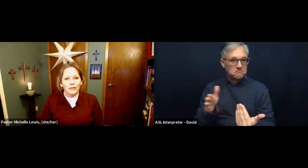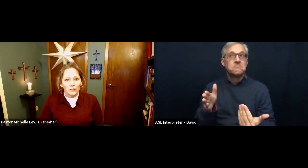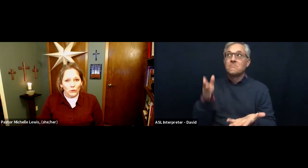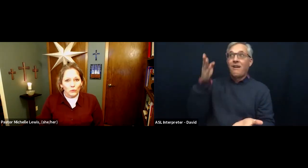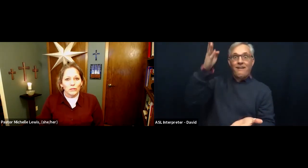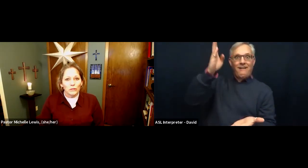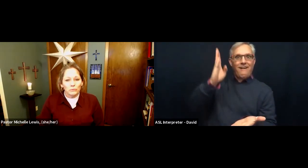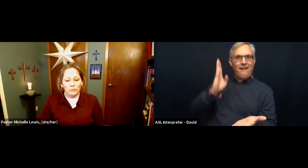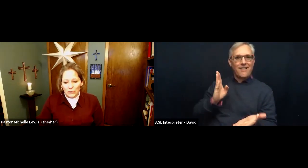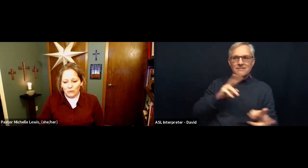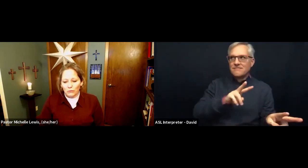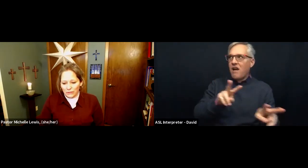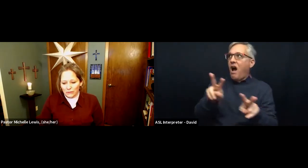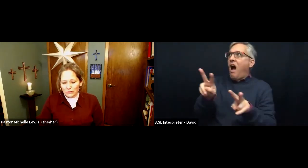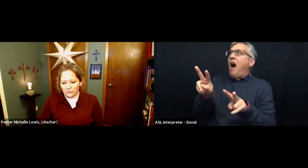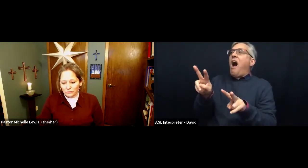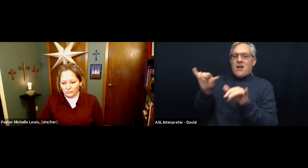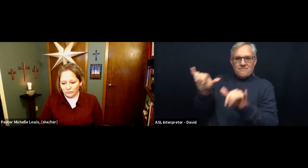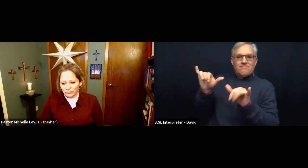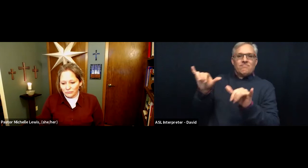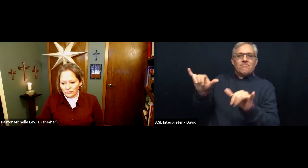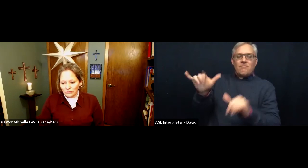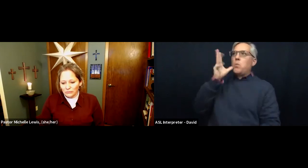God will be revealed.